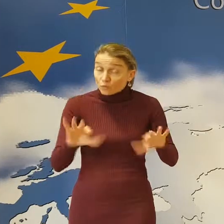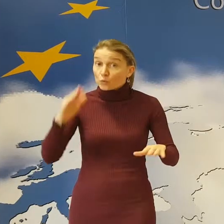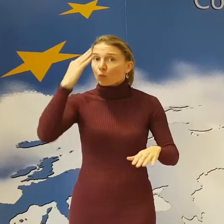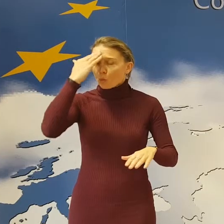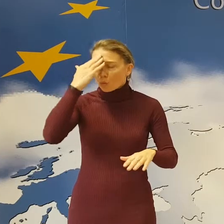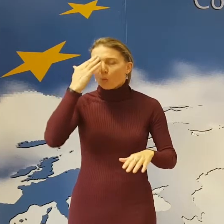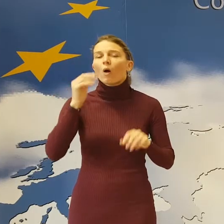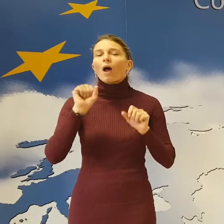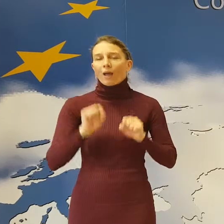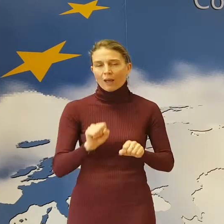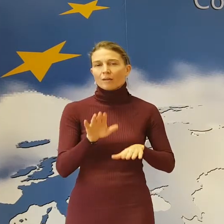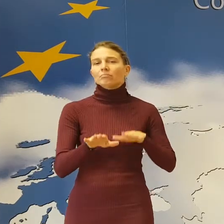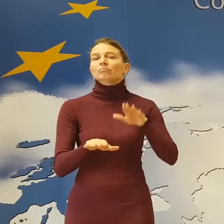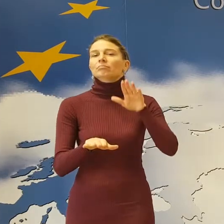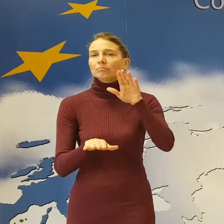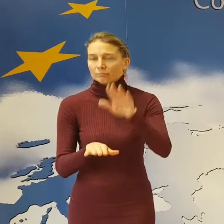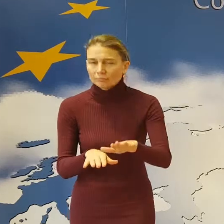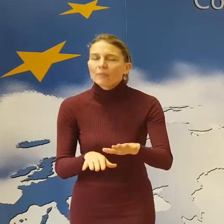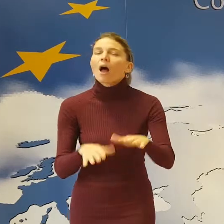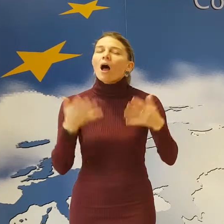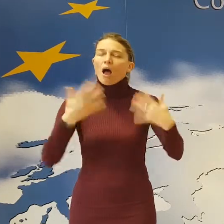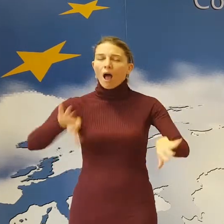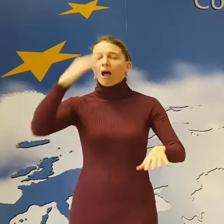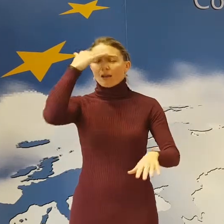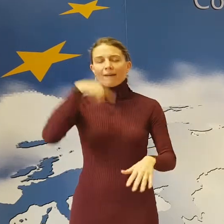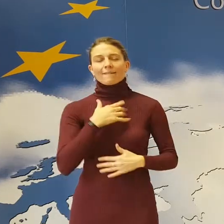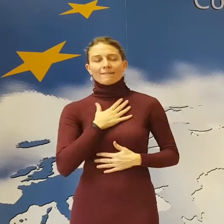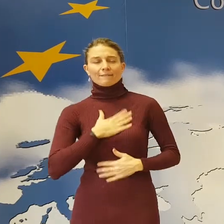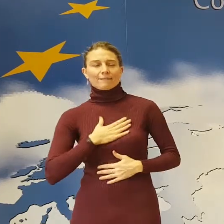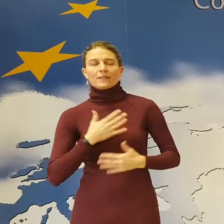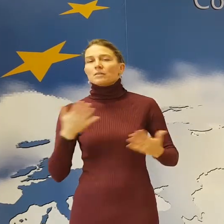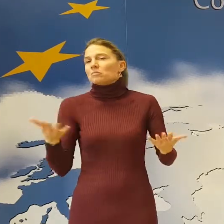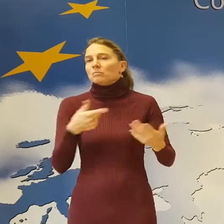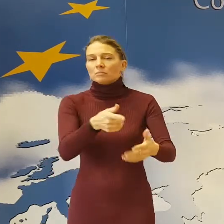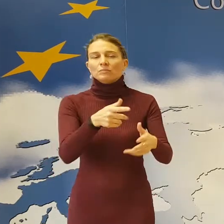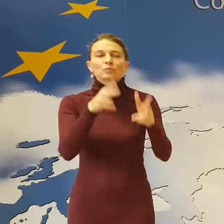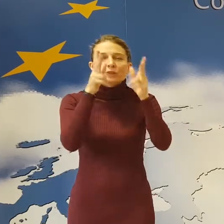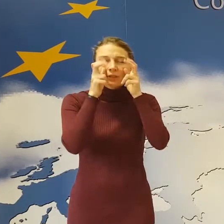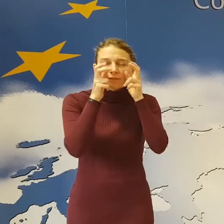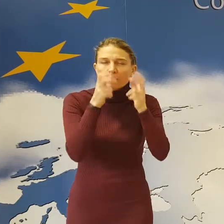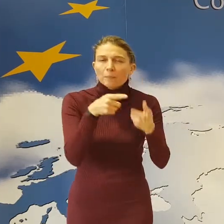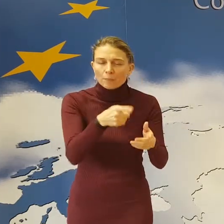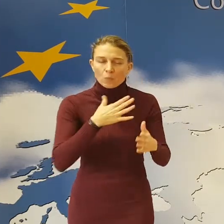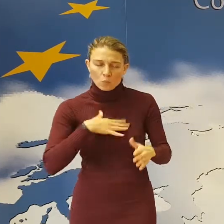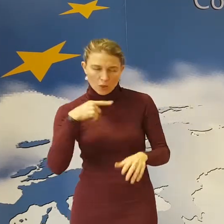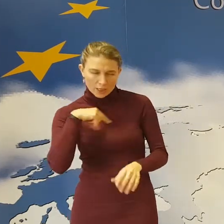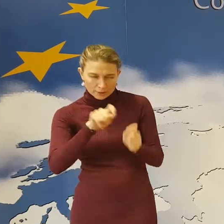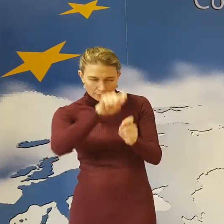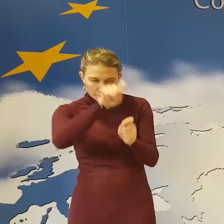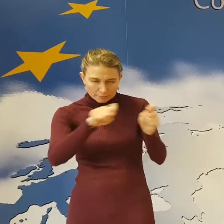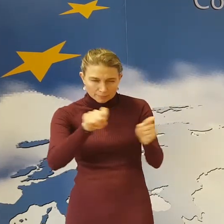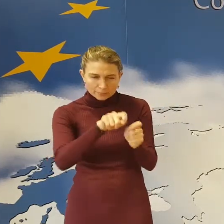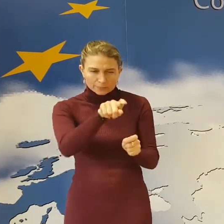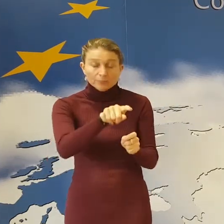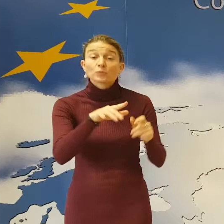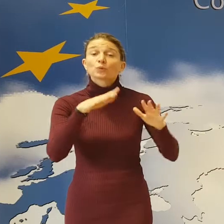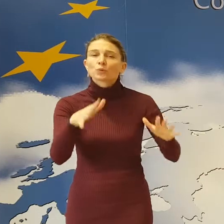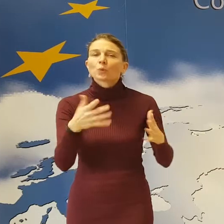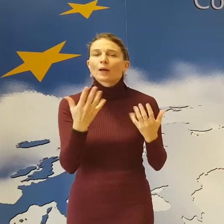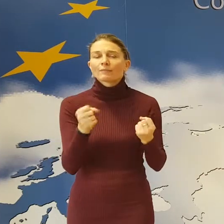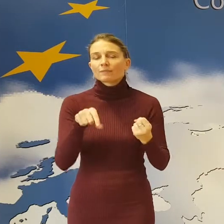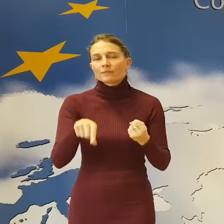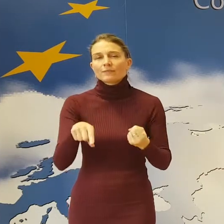And the next step, after you have decided on the contents, you kind of write down this test specification, which basically is a